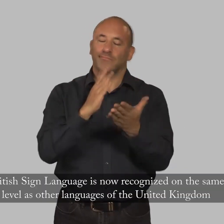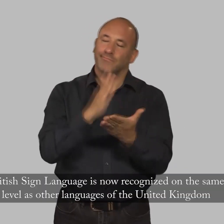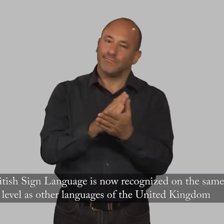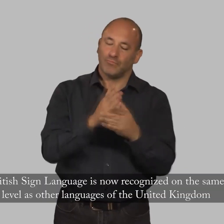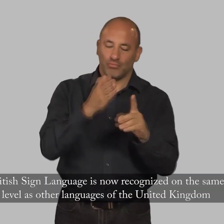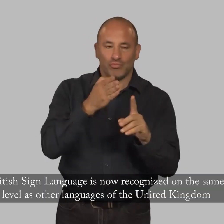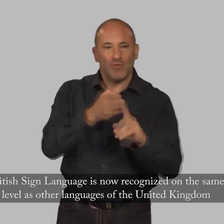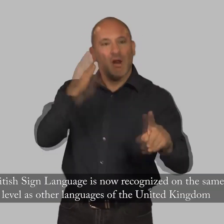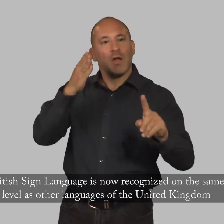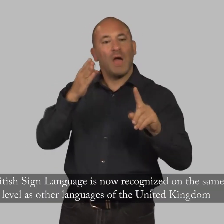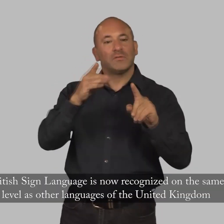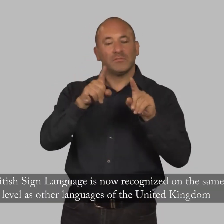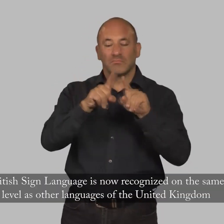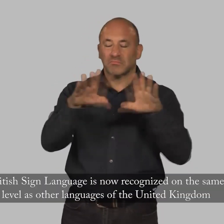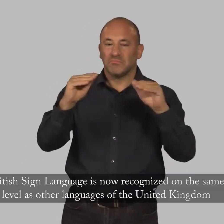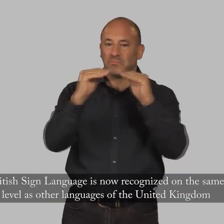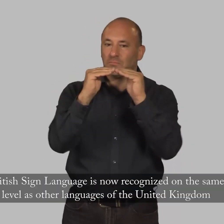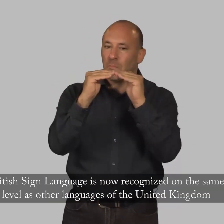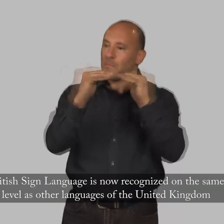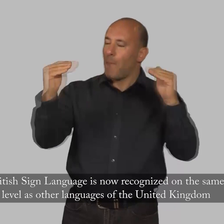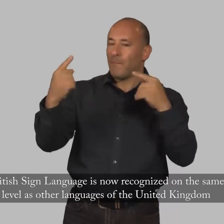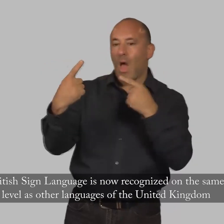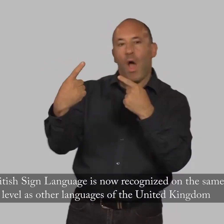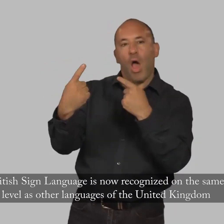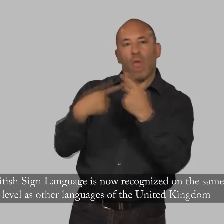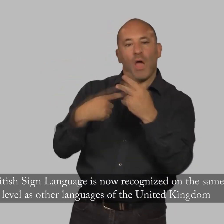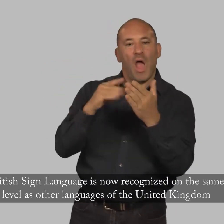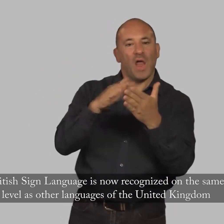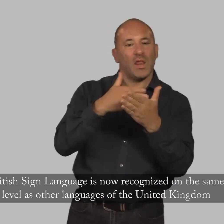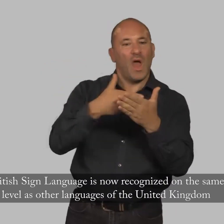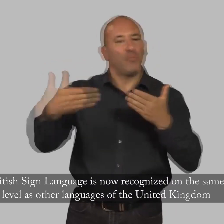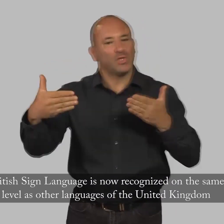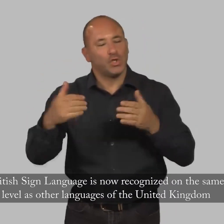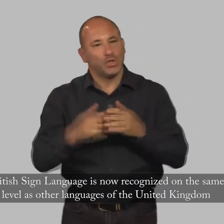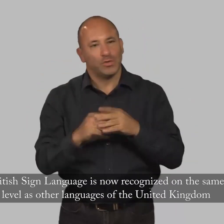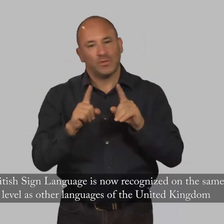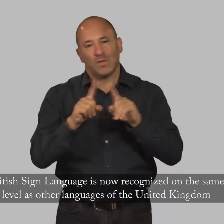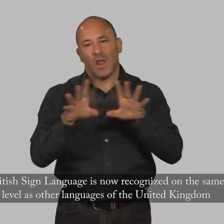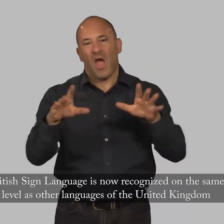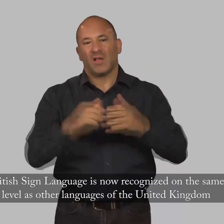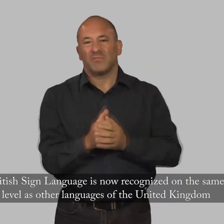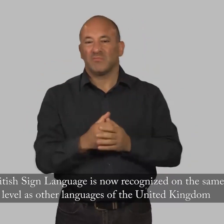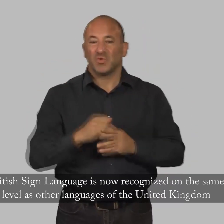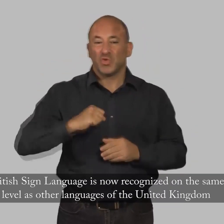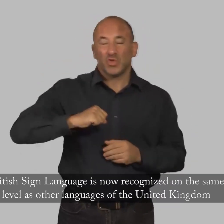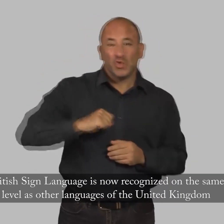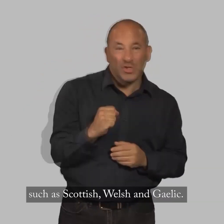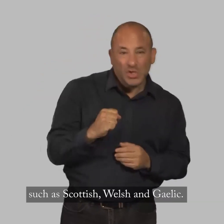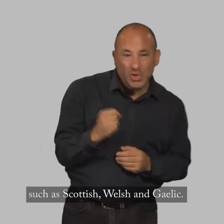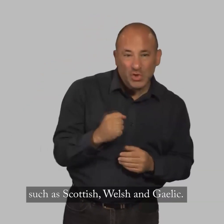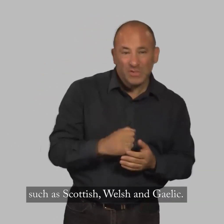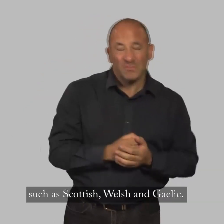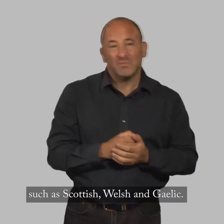British Sign Language is now recognised on the same level as other languages of the United Kingdom, such as